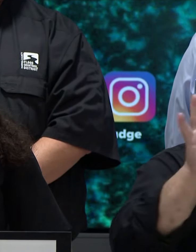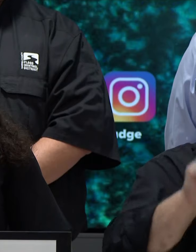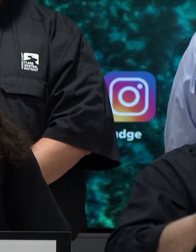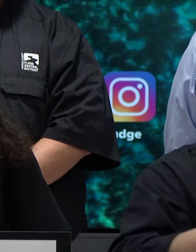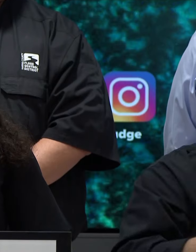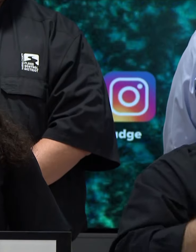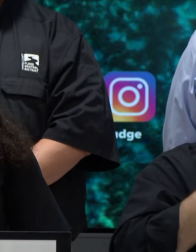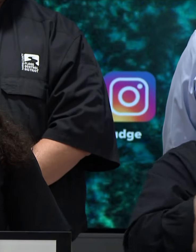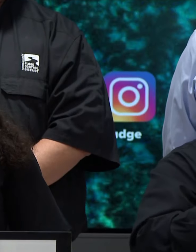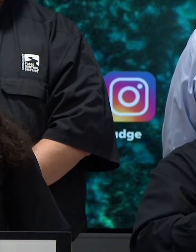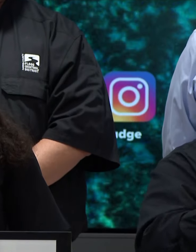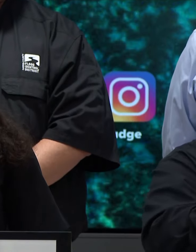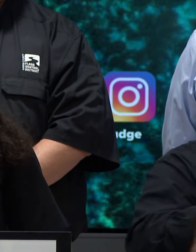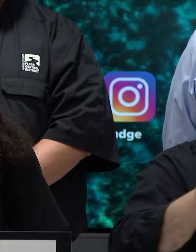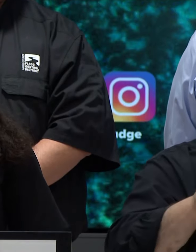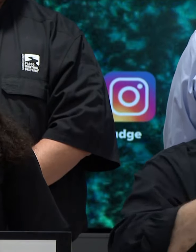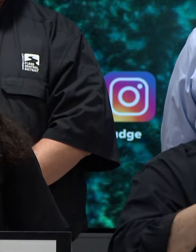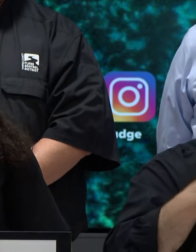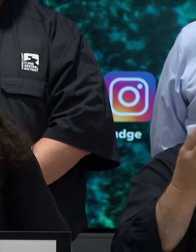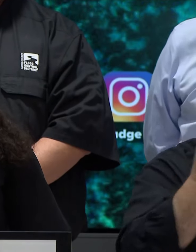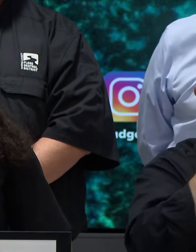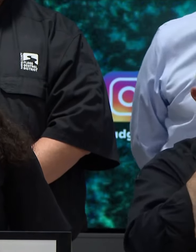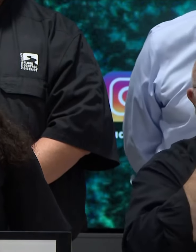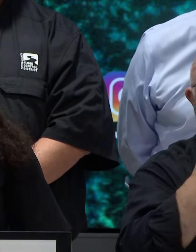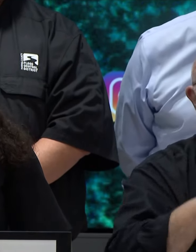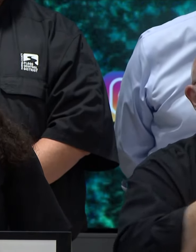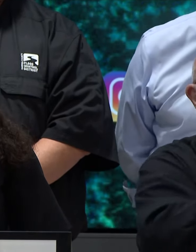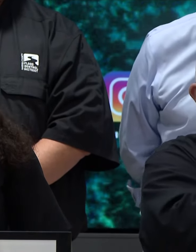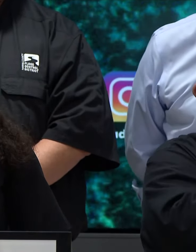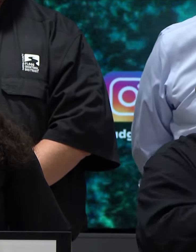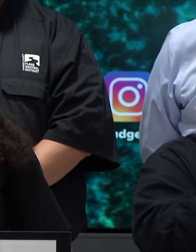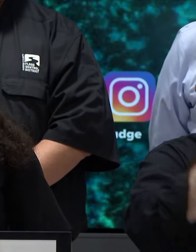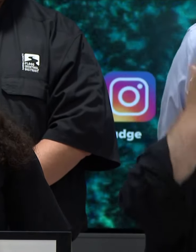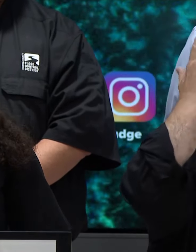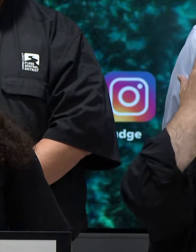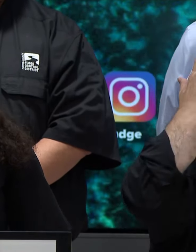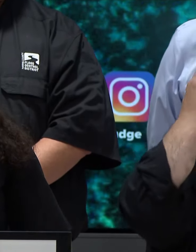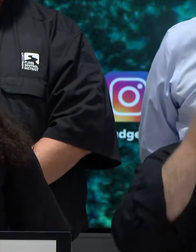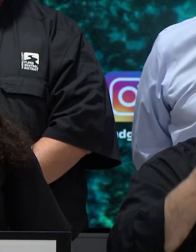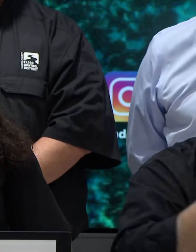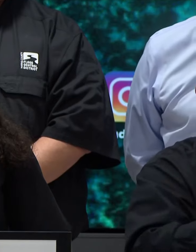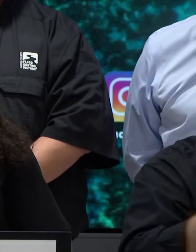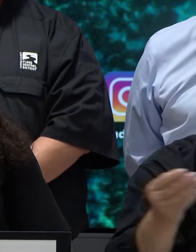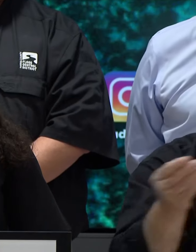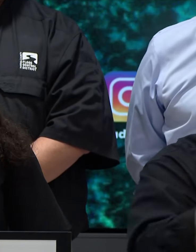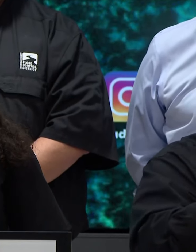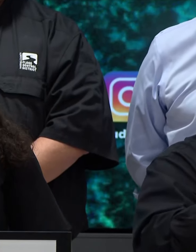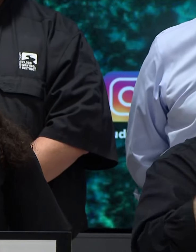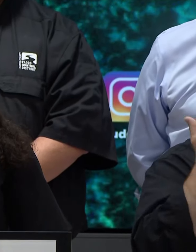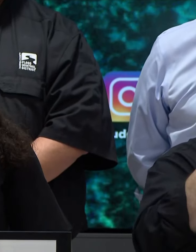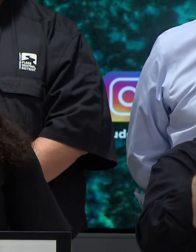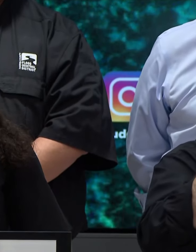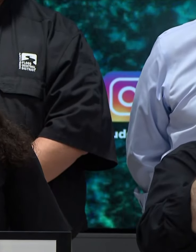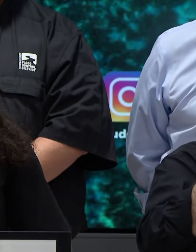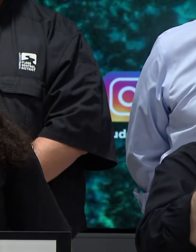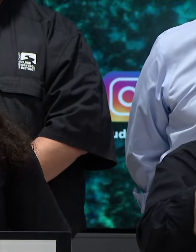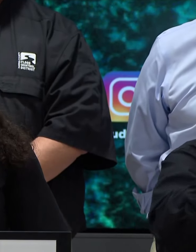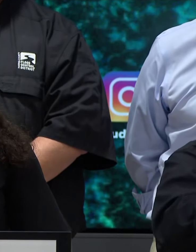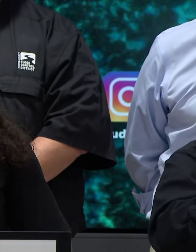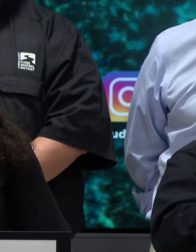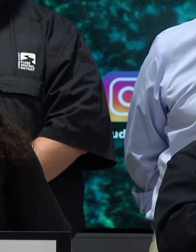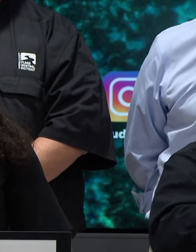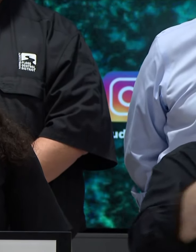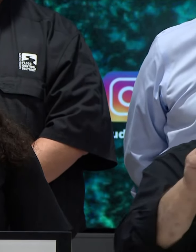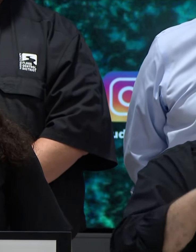ability to provide food to patients, people who were ill, to move critical medication to cooling trucks. They had to move critical medication to